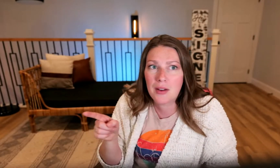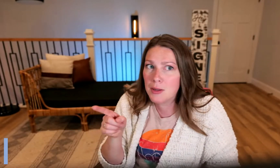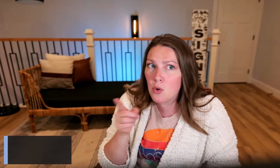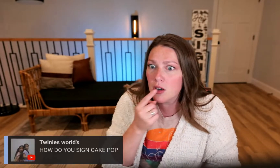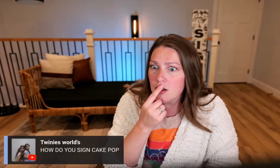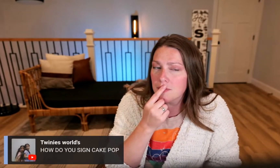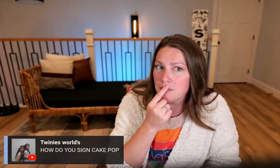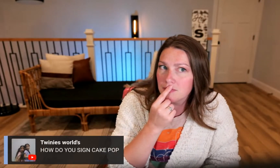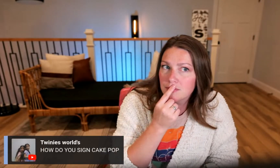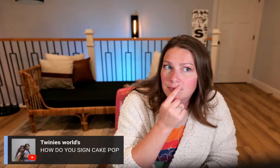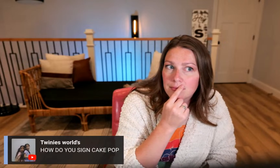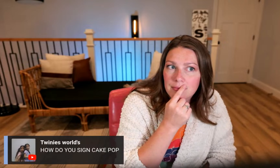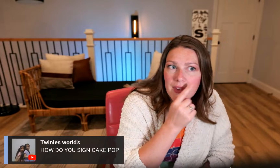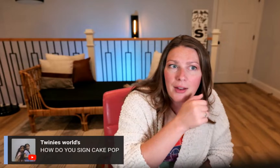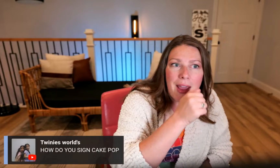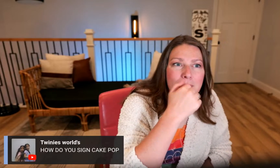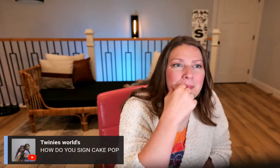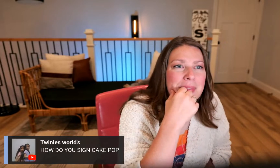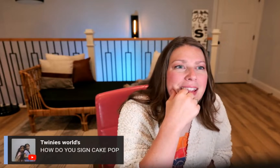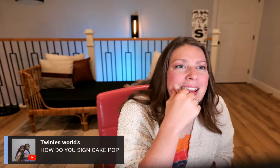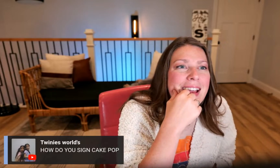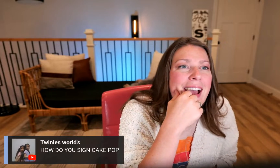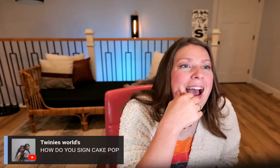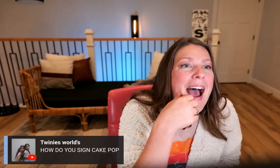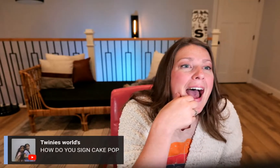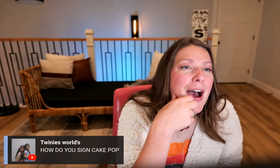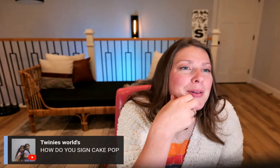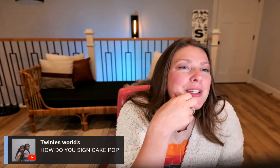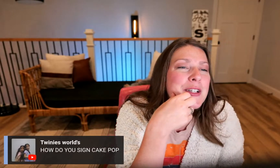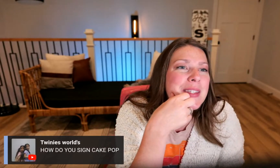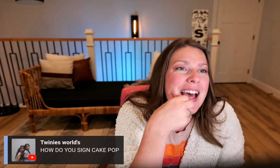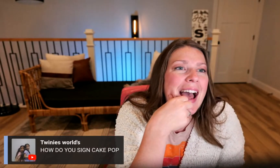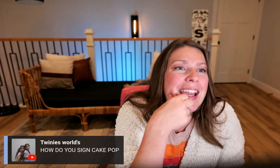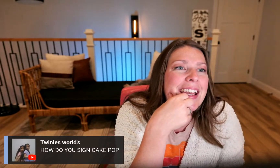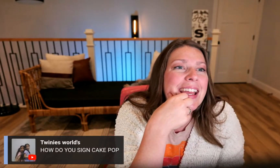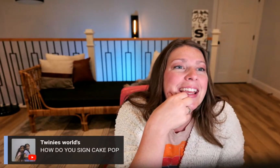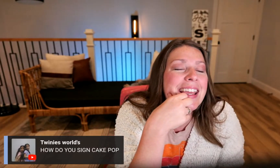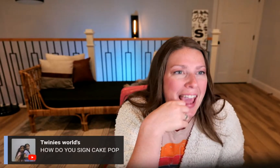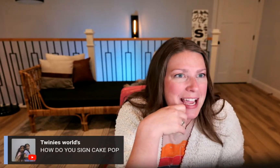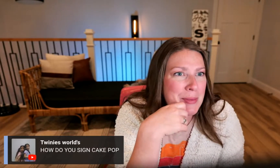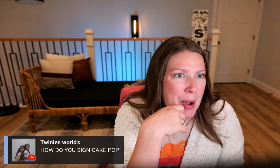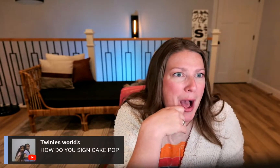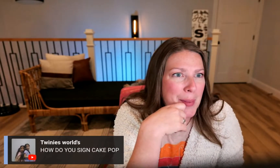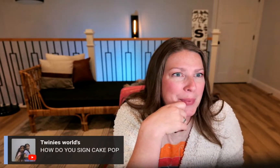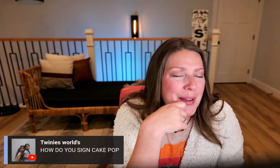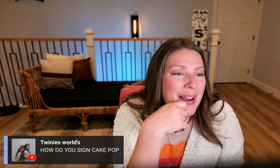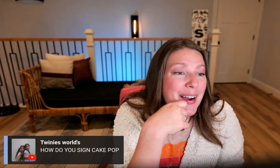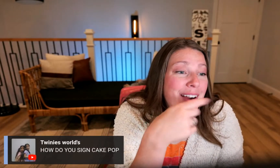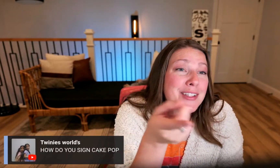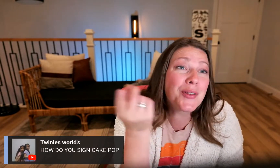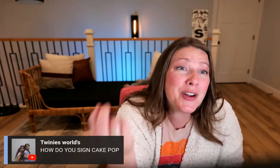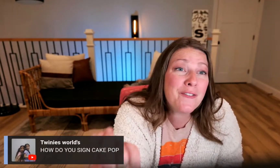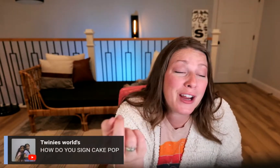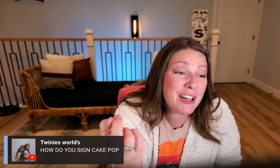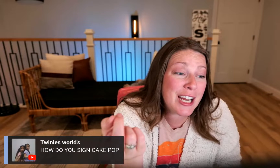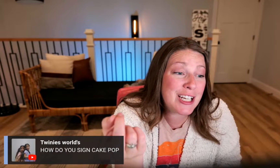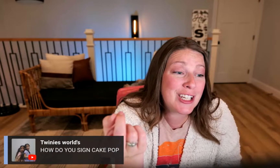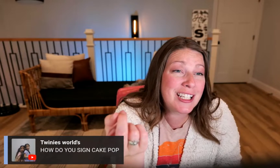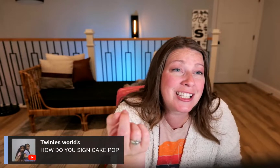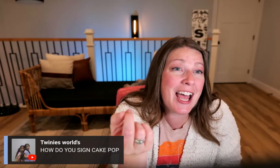any more? Okay. How do you sign cake pop? All right. So there are variations